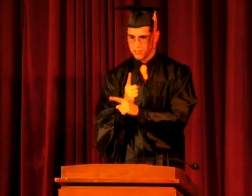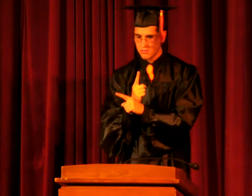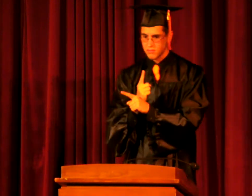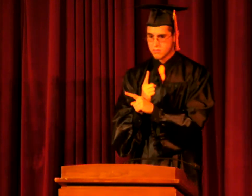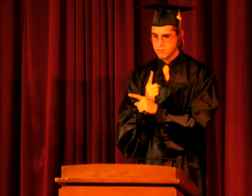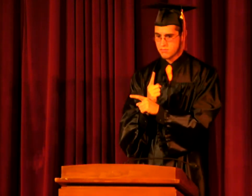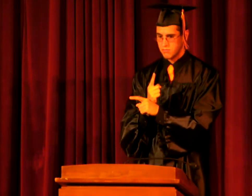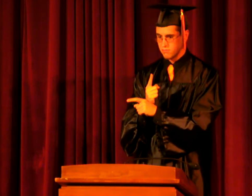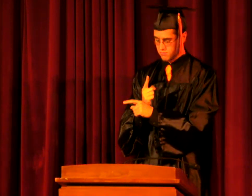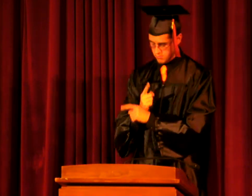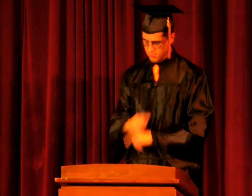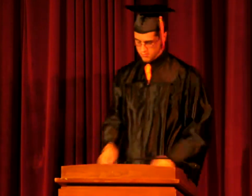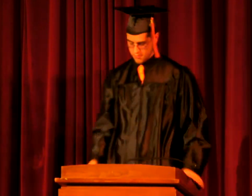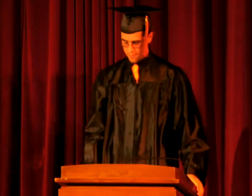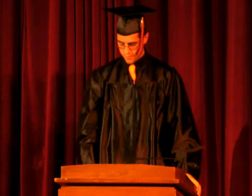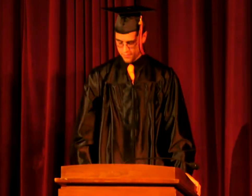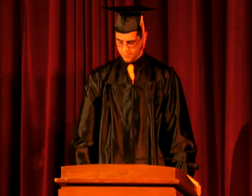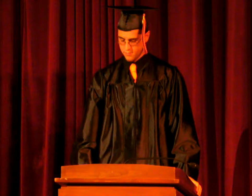Parents, you're like our backbone.